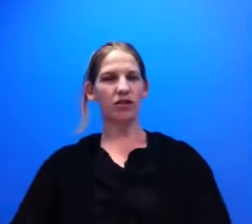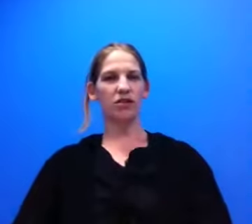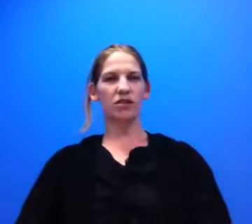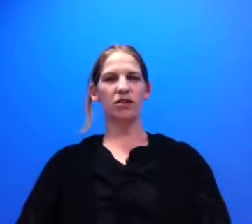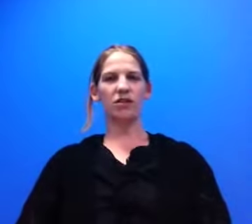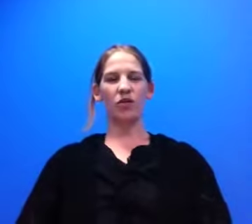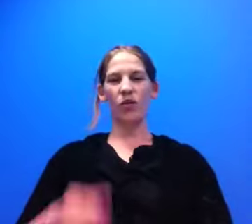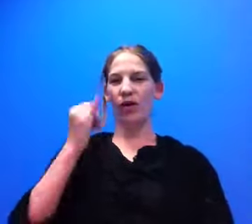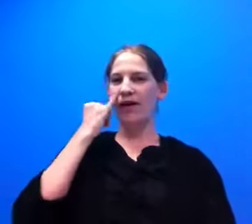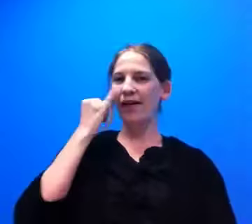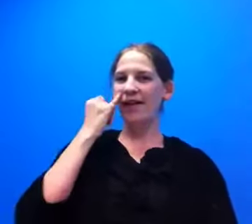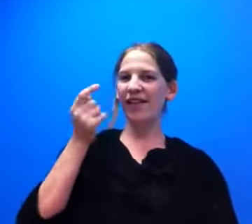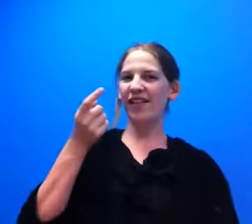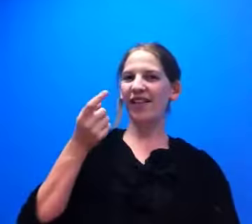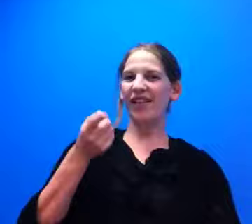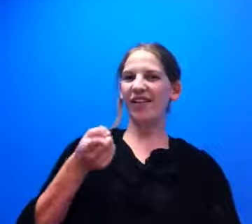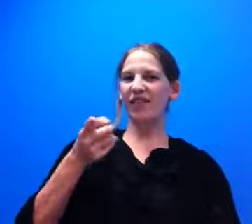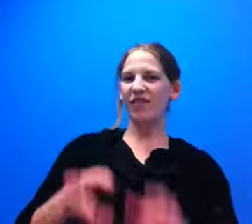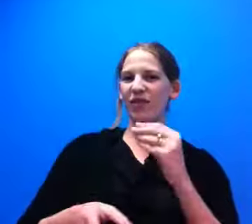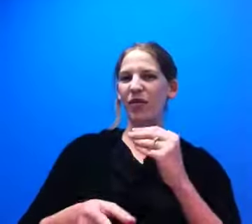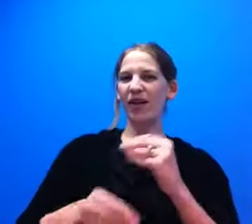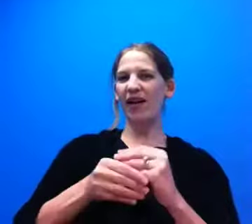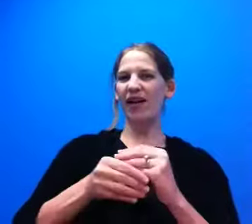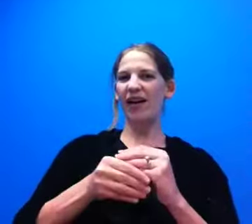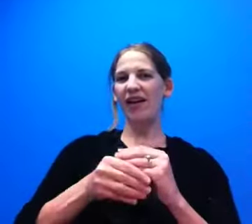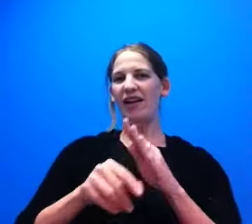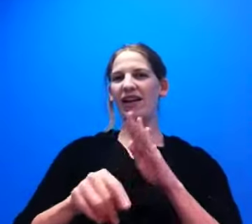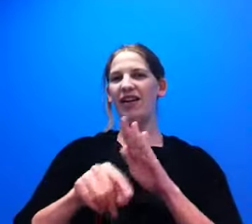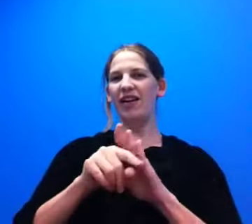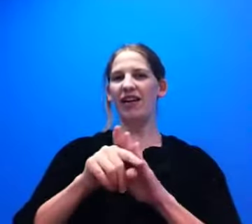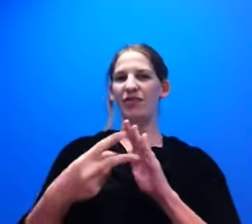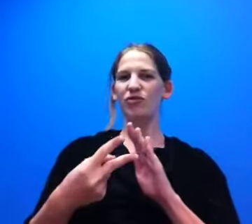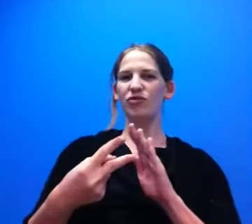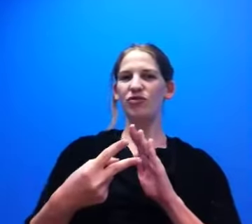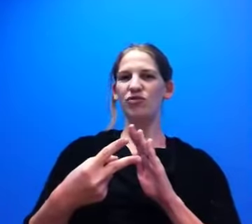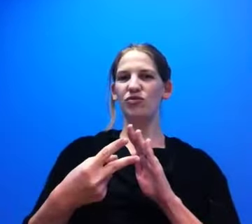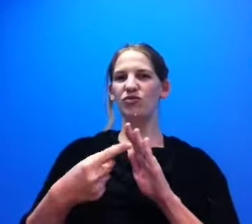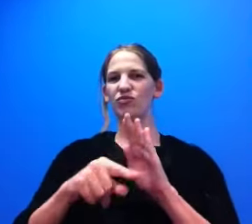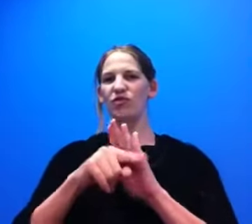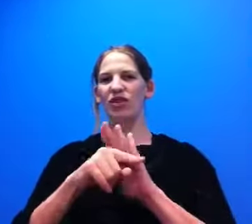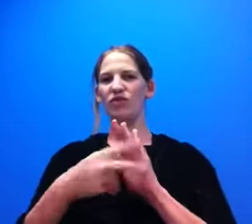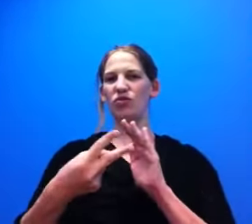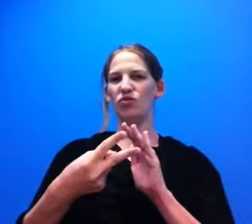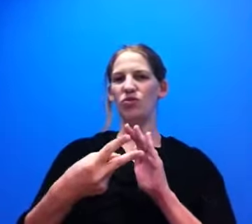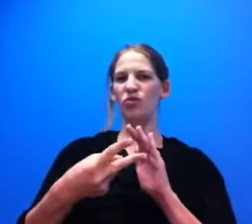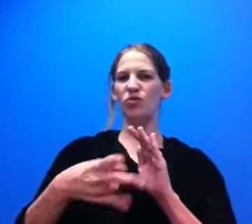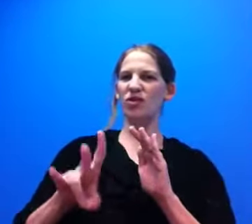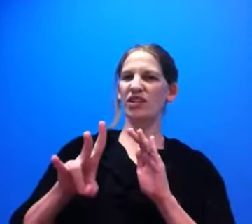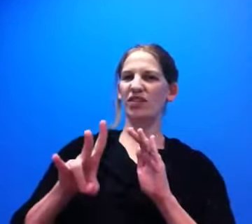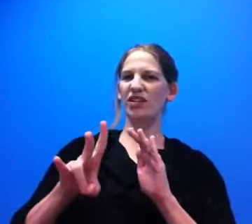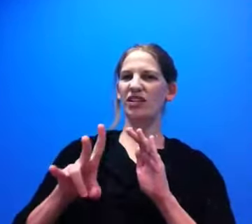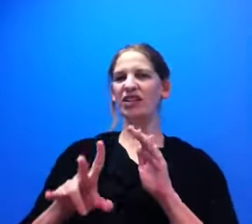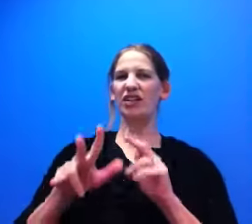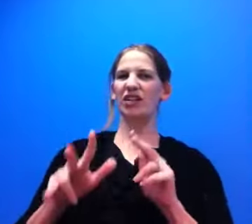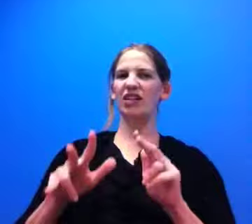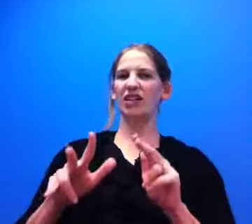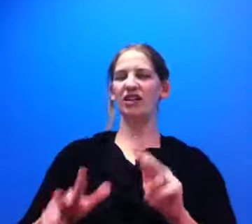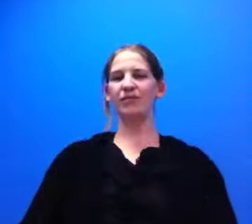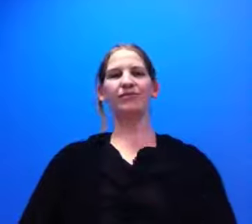-2 minus 7 minus... Okay, class, let me translate for Charlie. Charlie just said